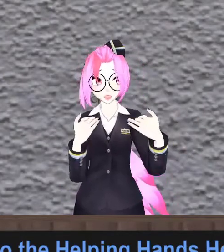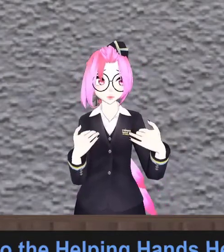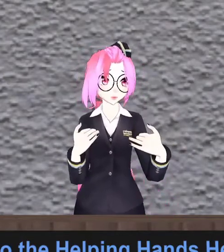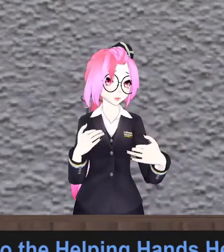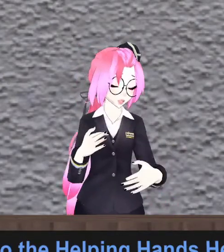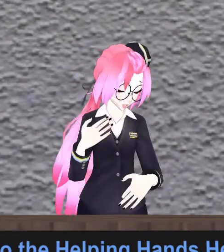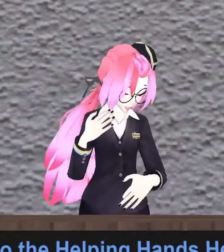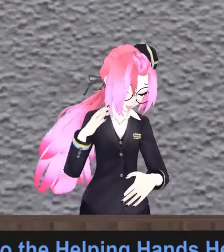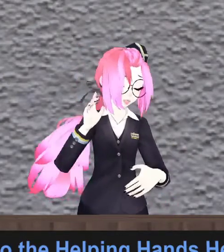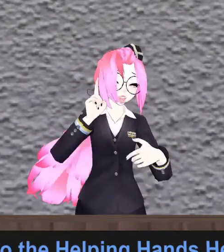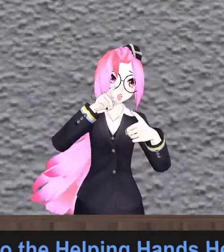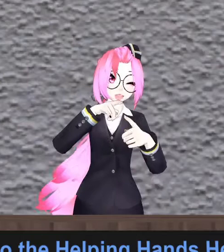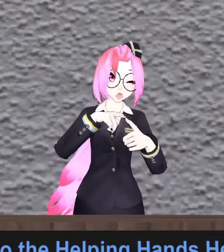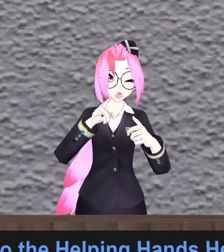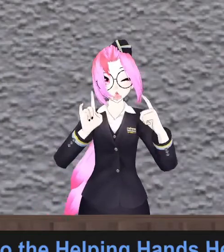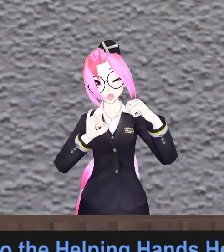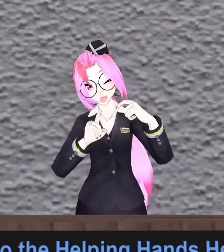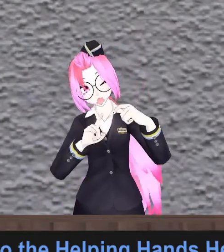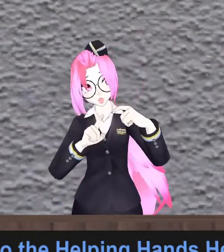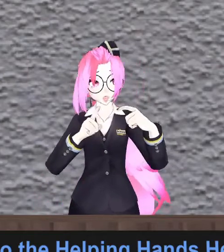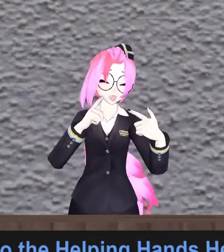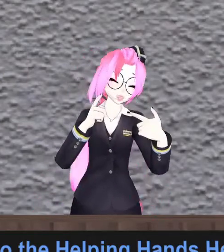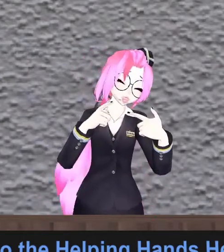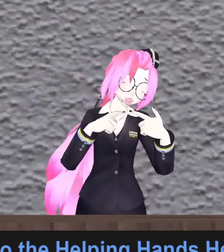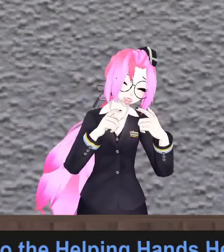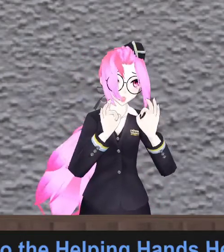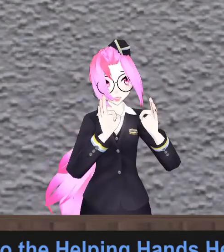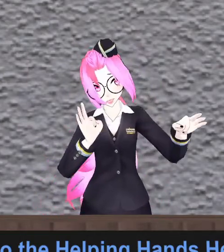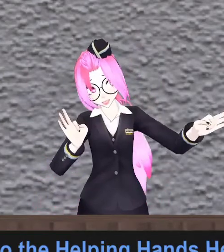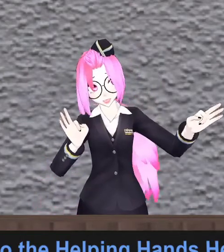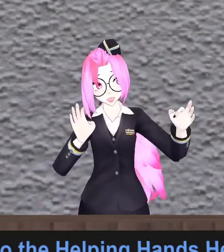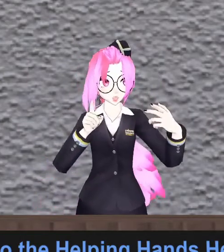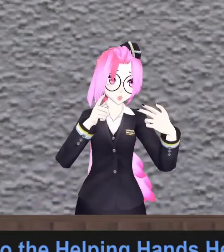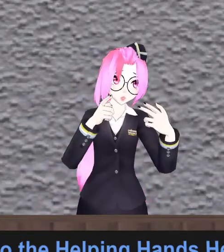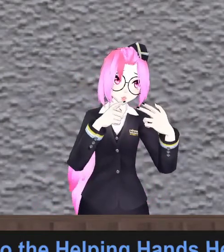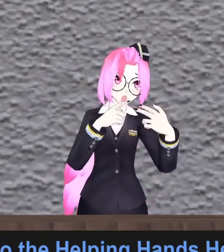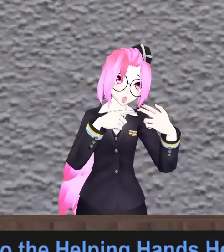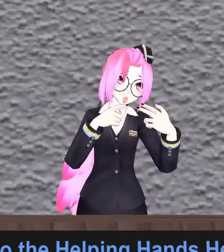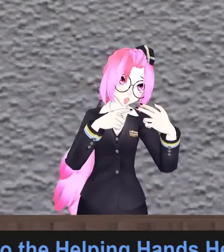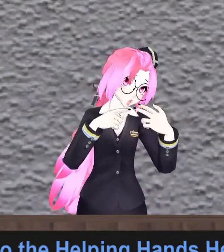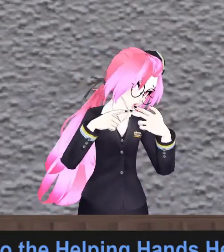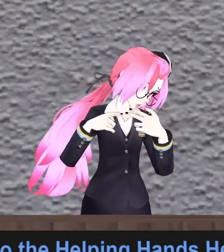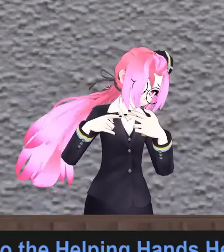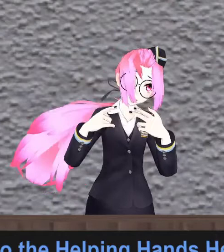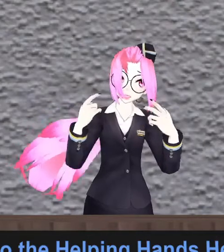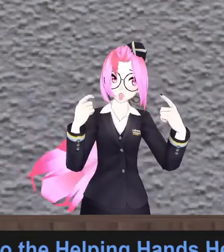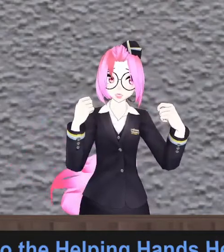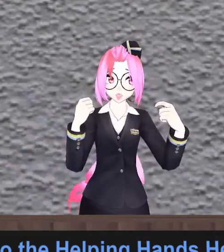today. We could either do words, we could do sentences, we could do just